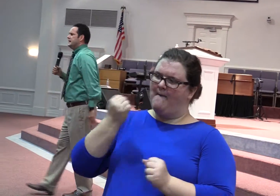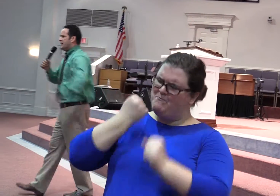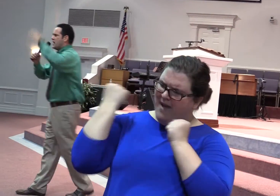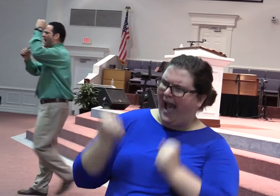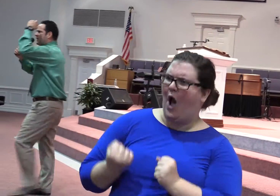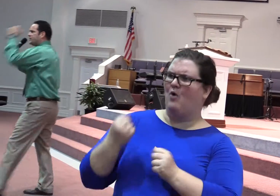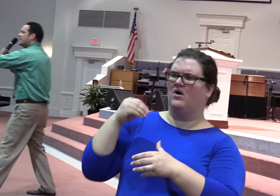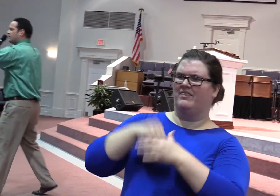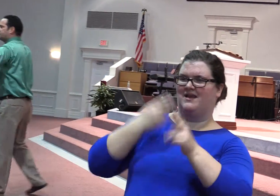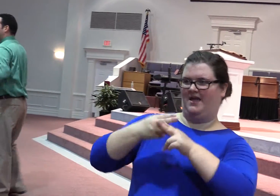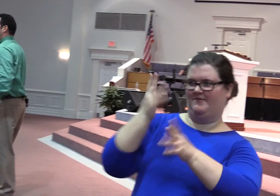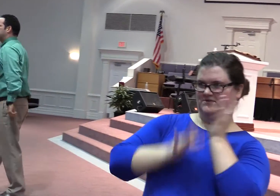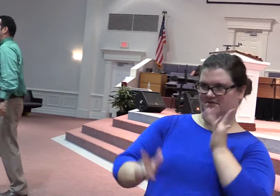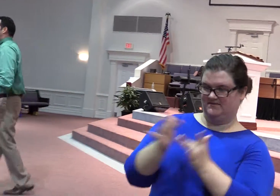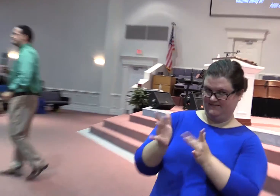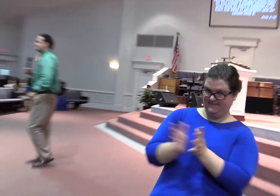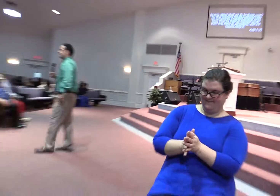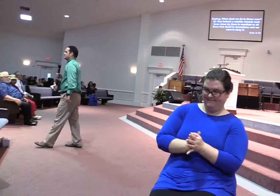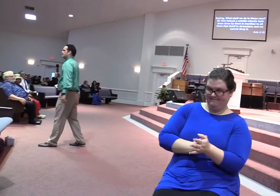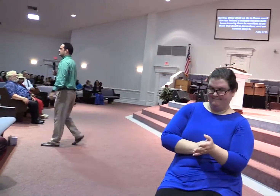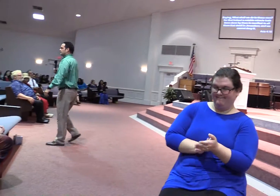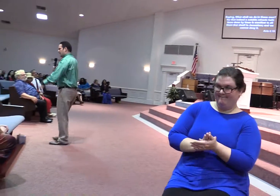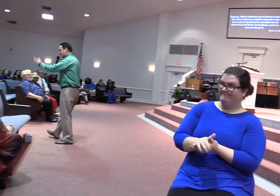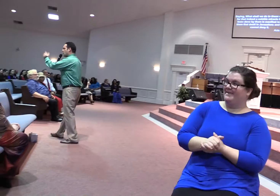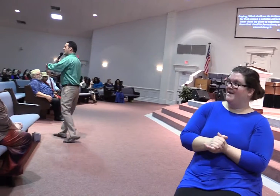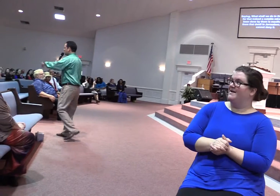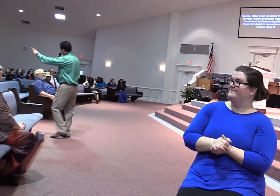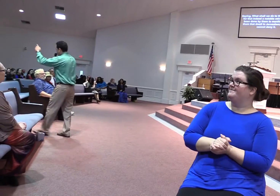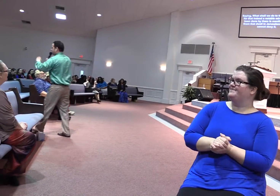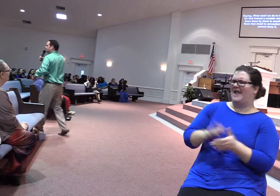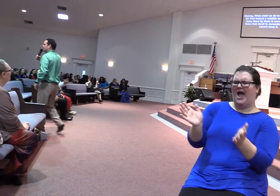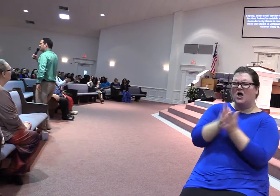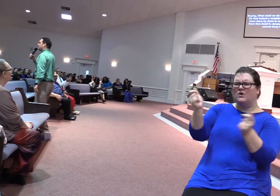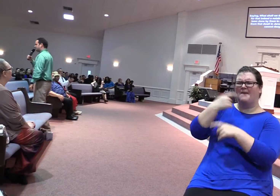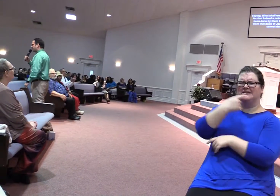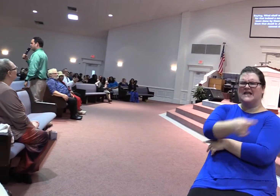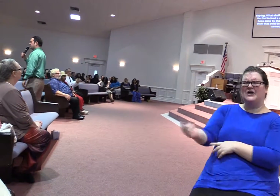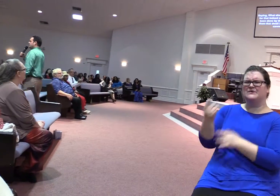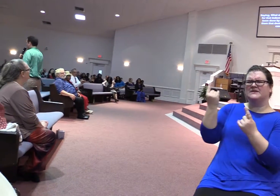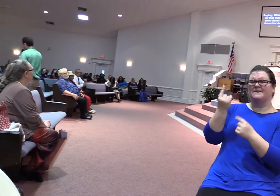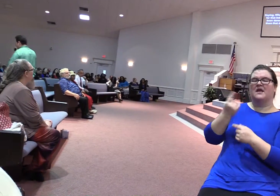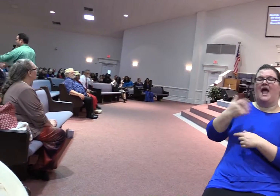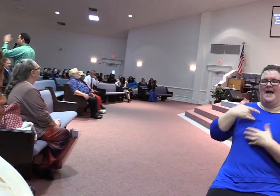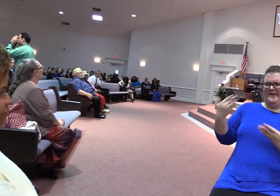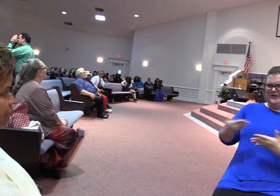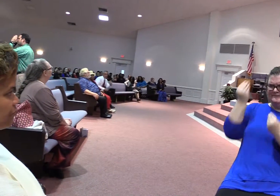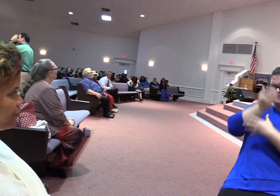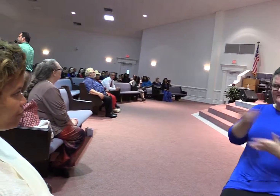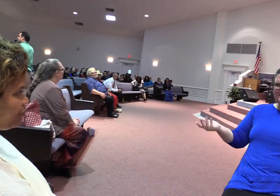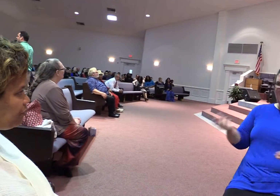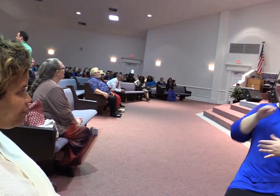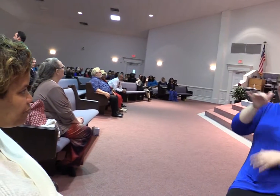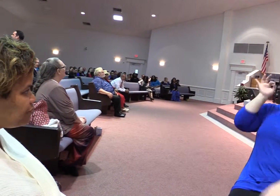there's power in the name of Jesus. Amen. Hallelujah. something. I'm here to tell you. I'm not preaching